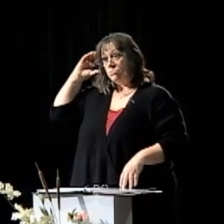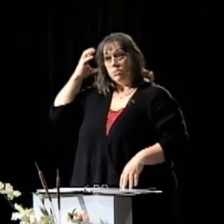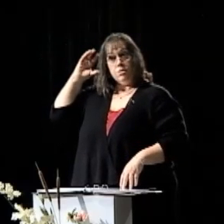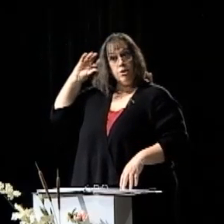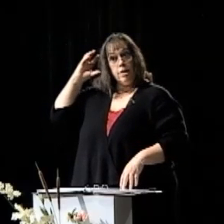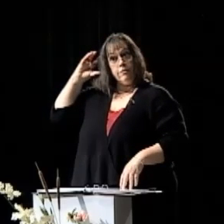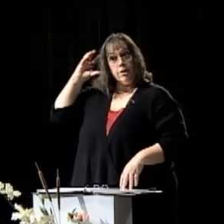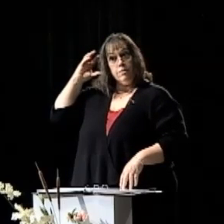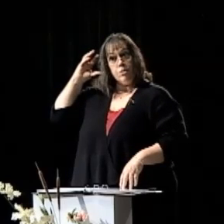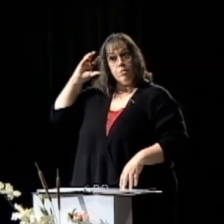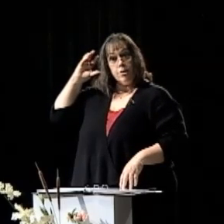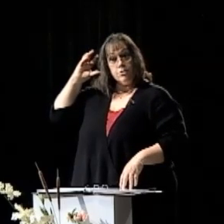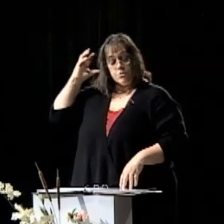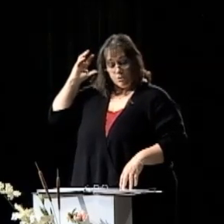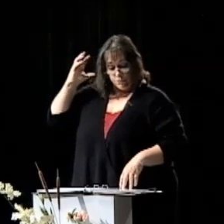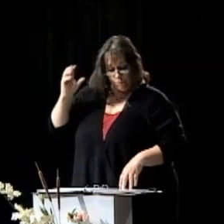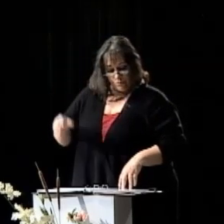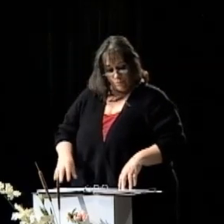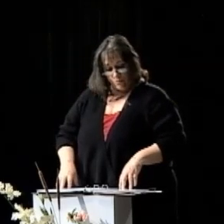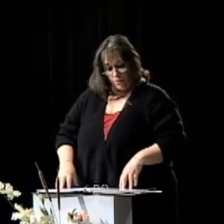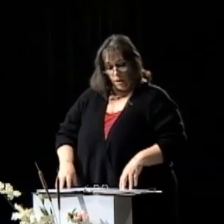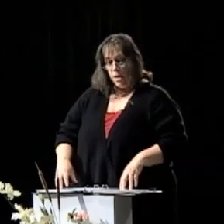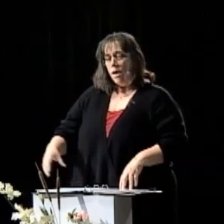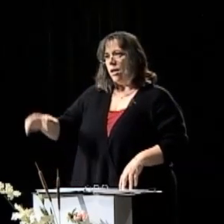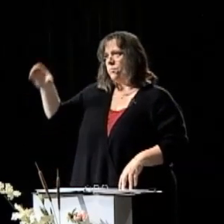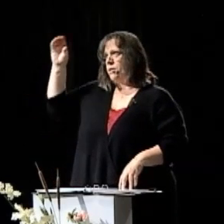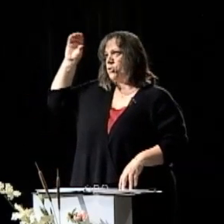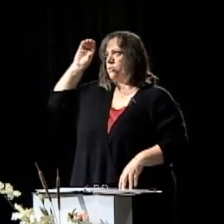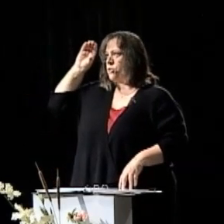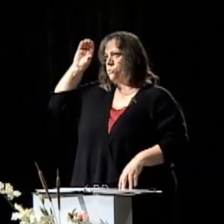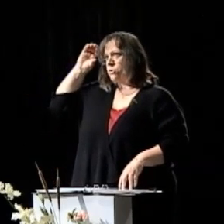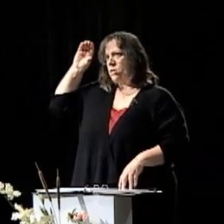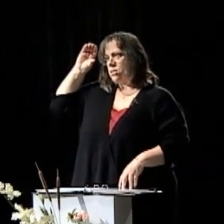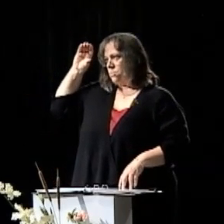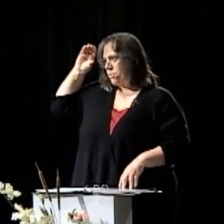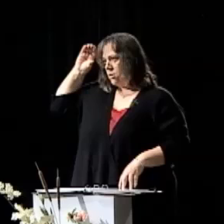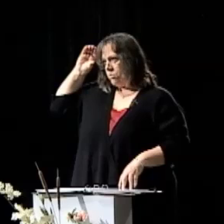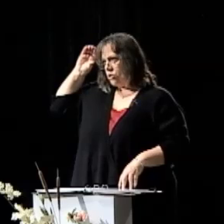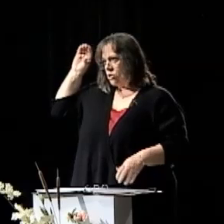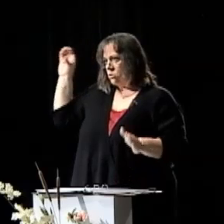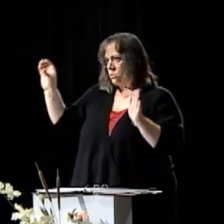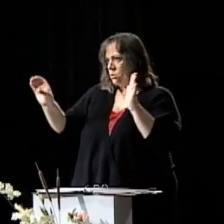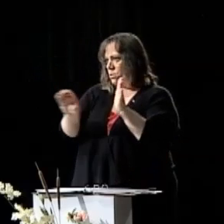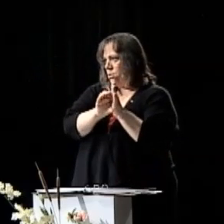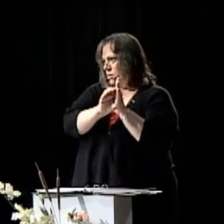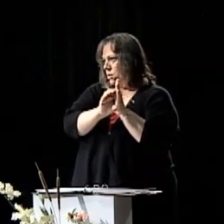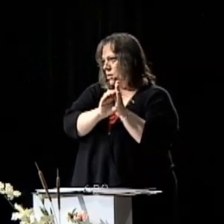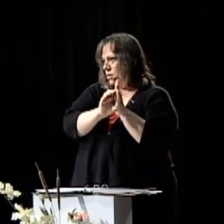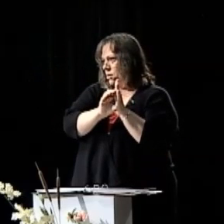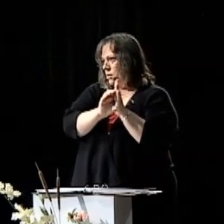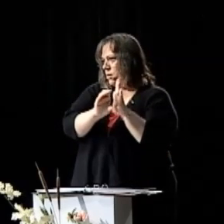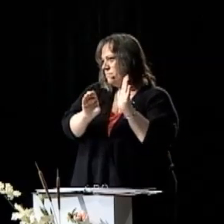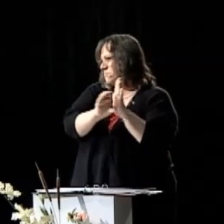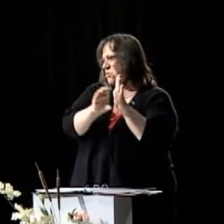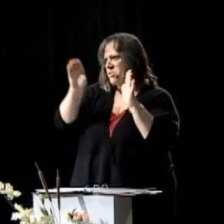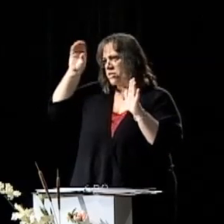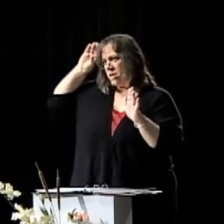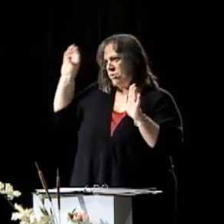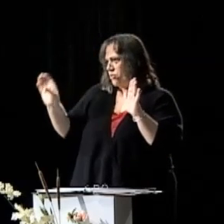you're hearing it with your ears. So. And a picture is you see something, a picture. And so this is like a picture